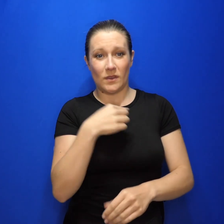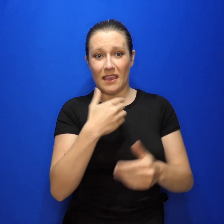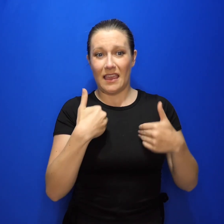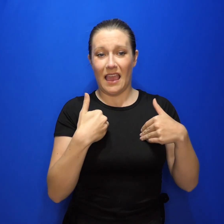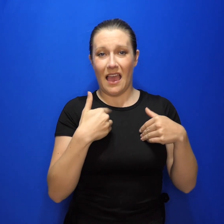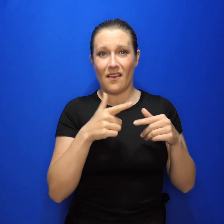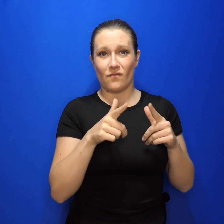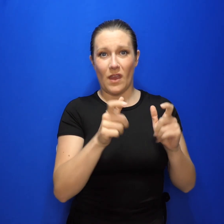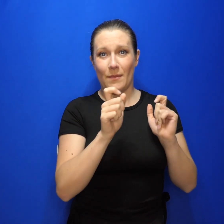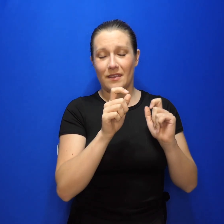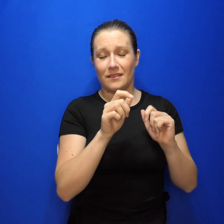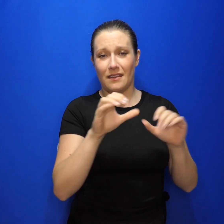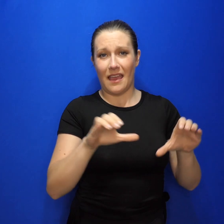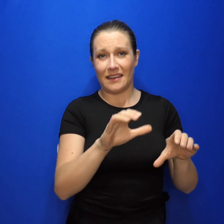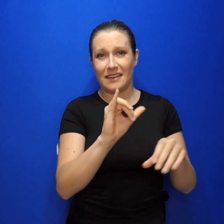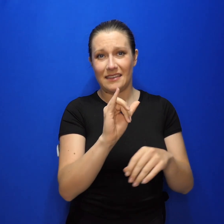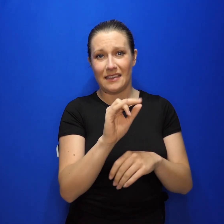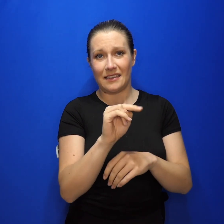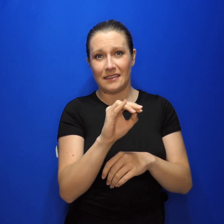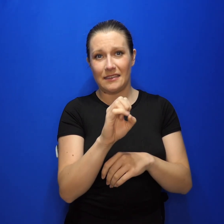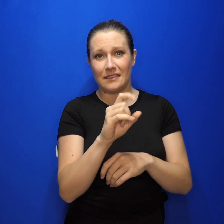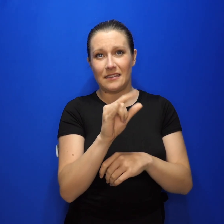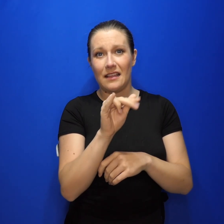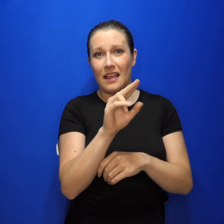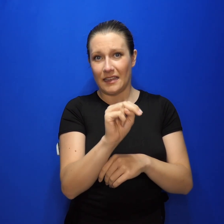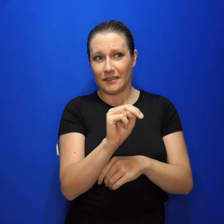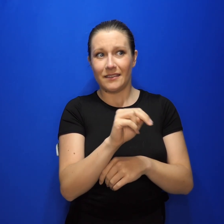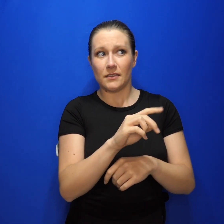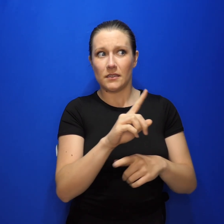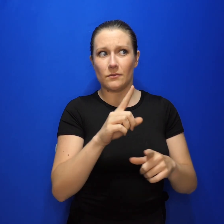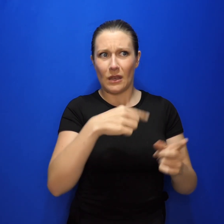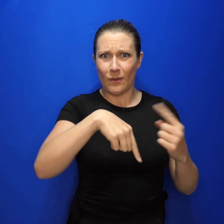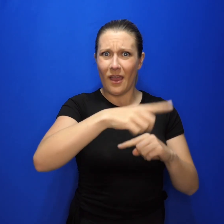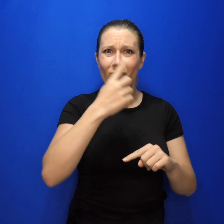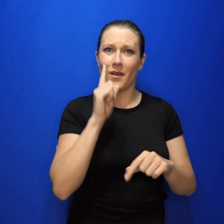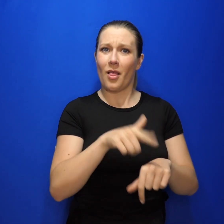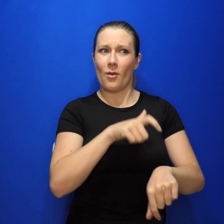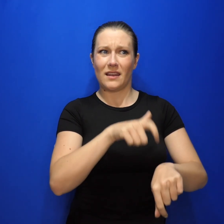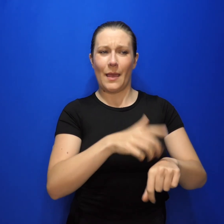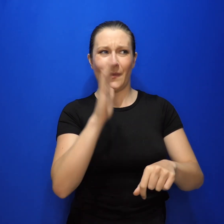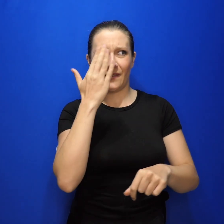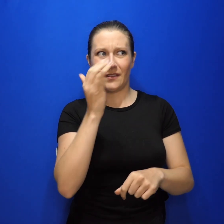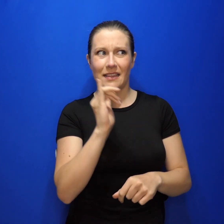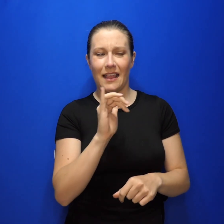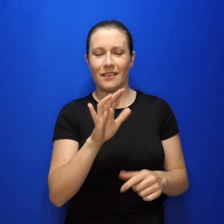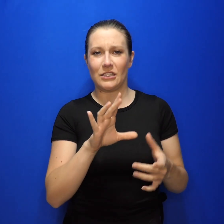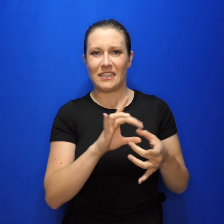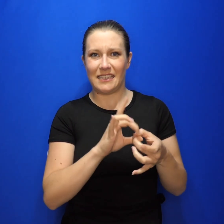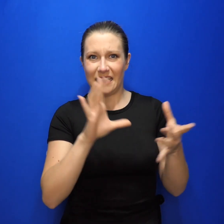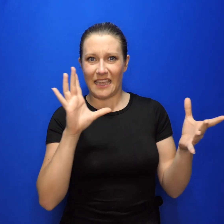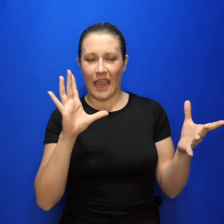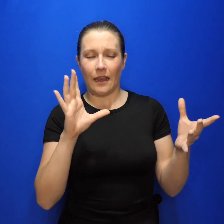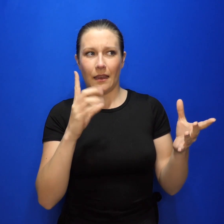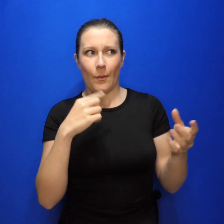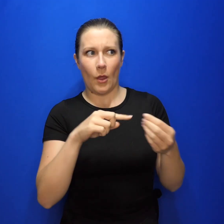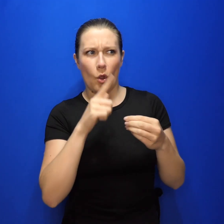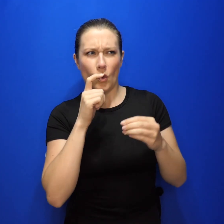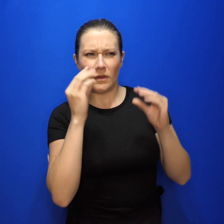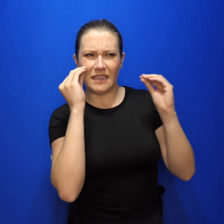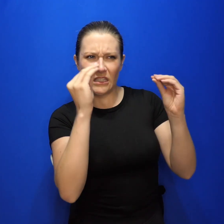and it's been around for a long time, but it seems like there's a disconnect in terms of who teaches about it or